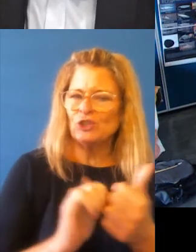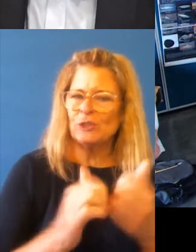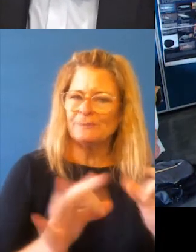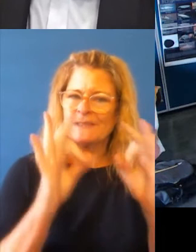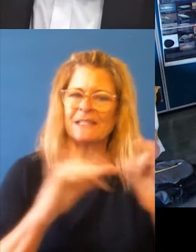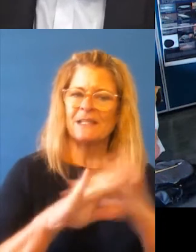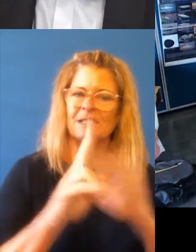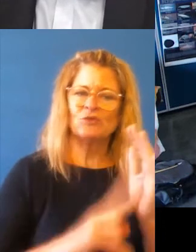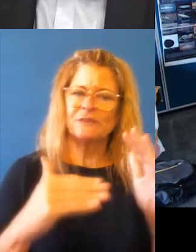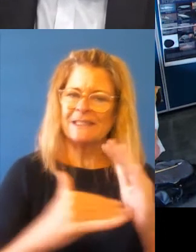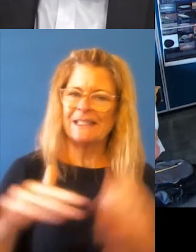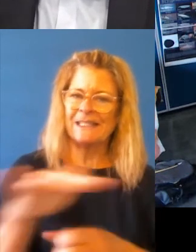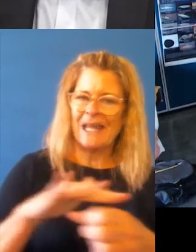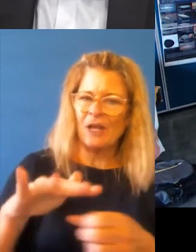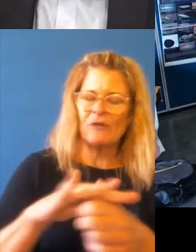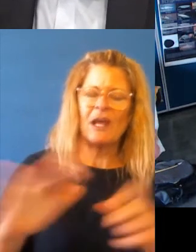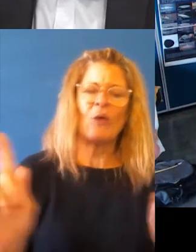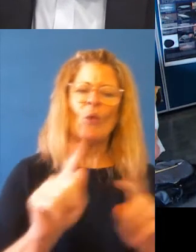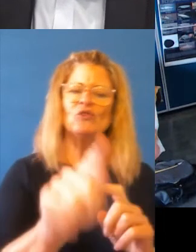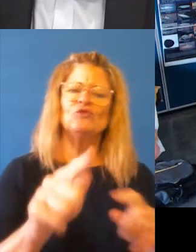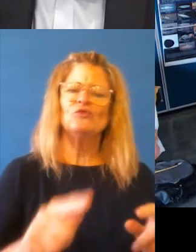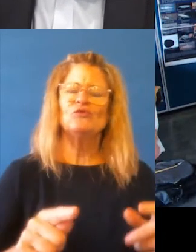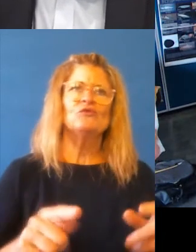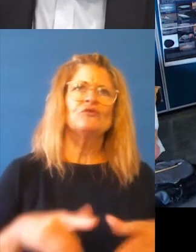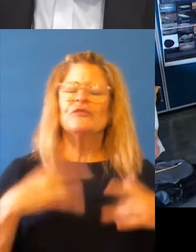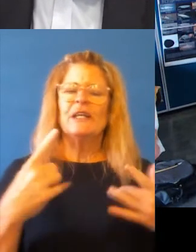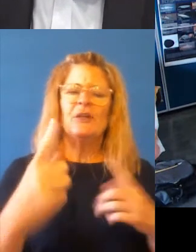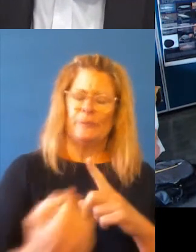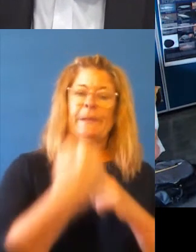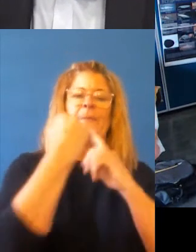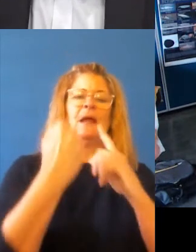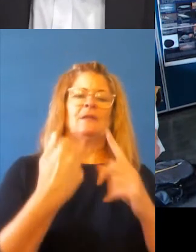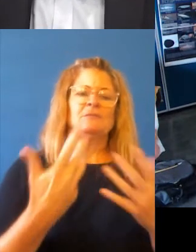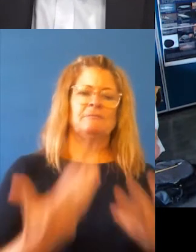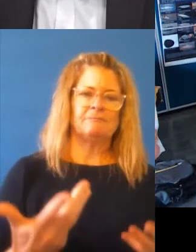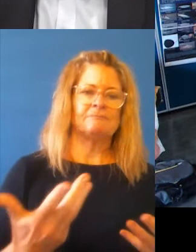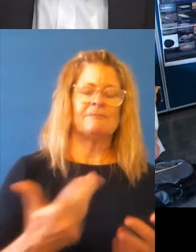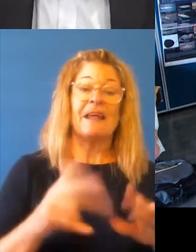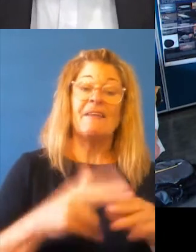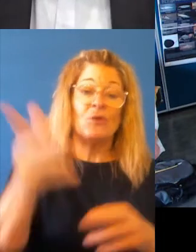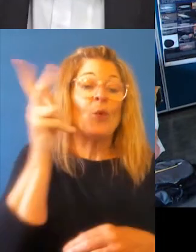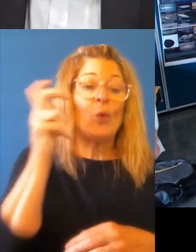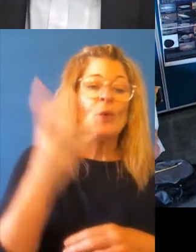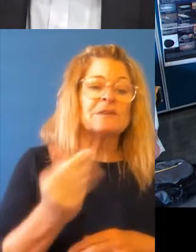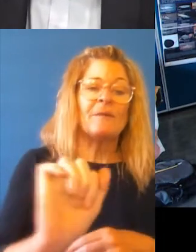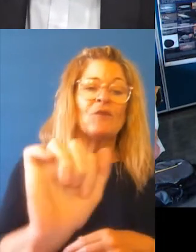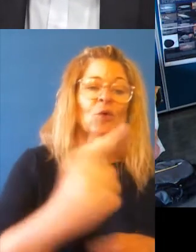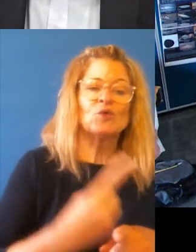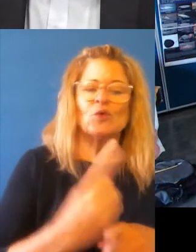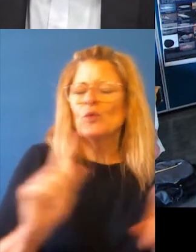the New Zealand context, what jumped out to you as you were hearing some of what she was telling